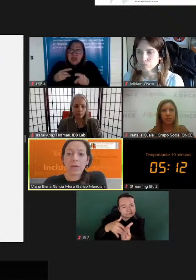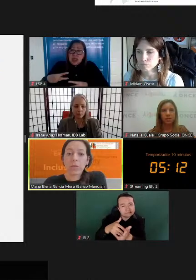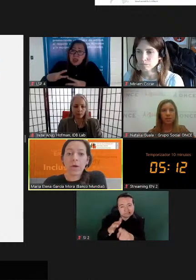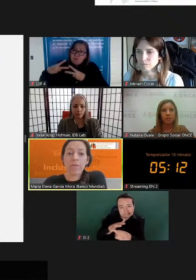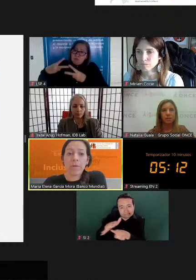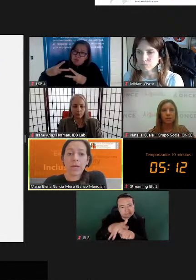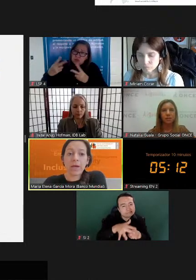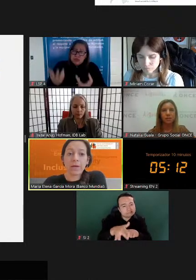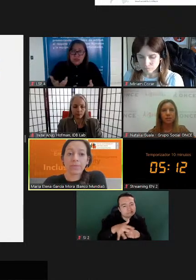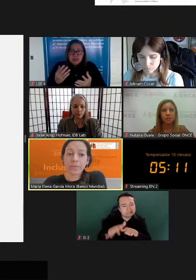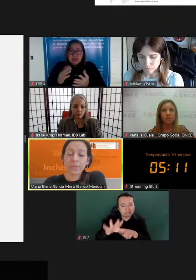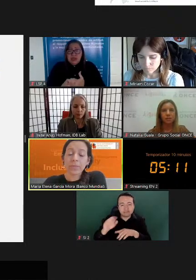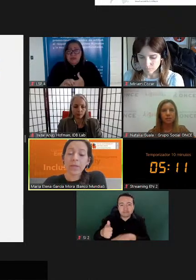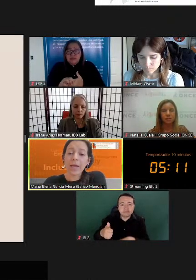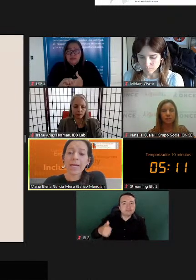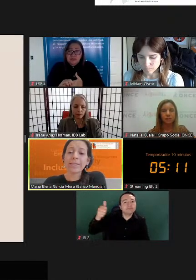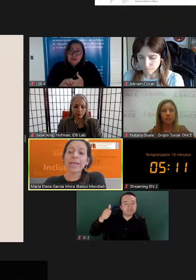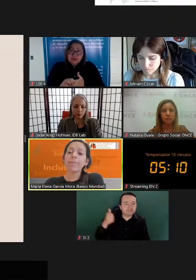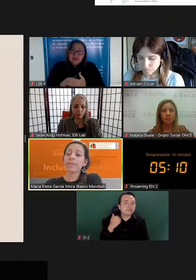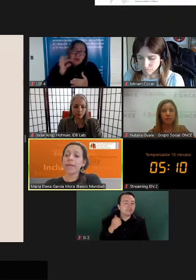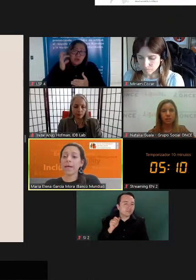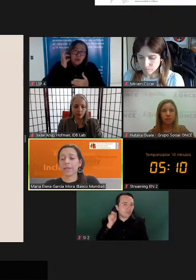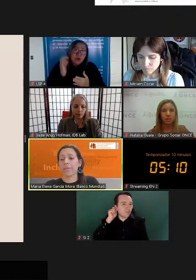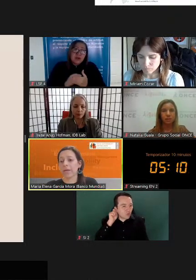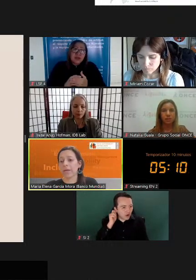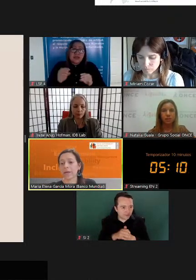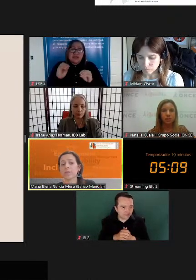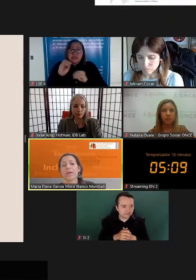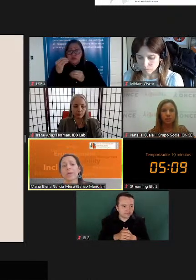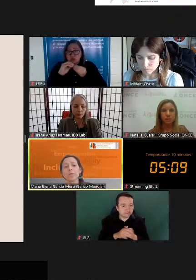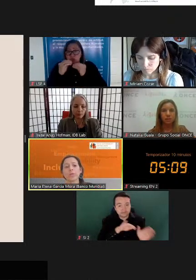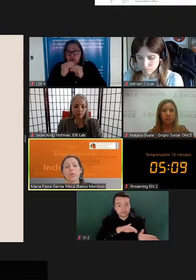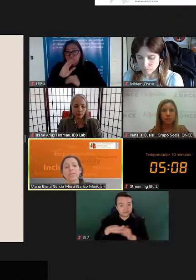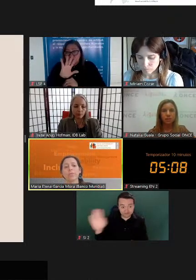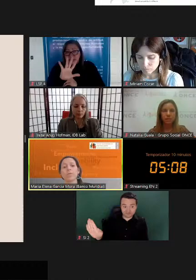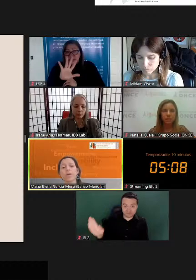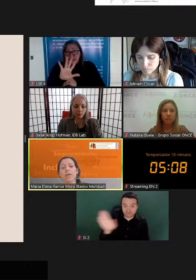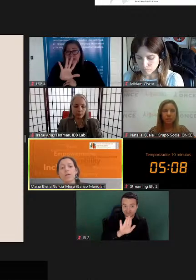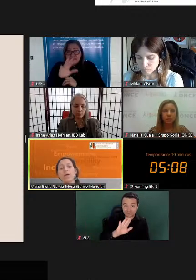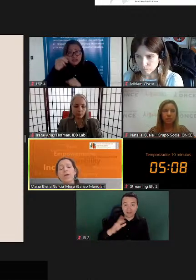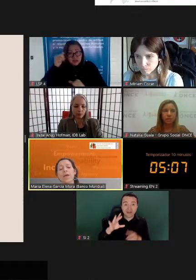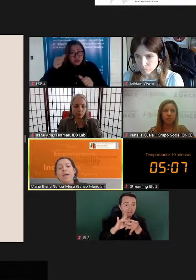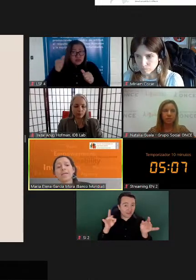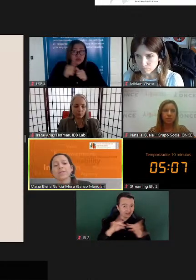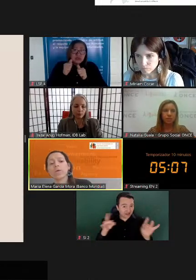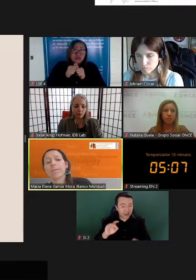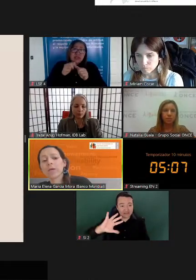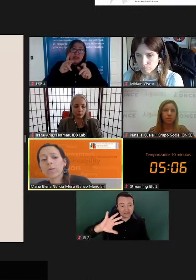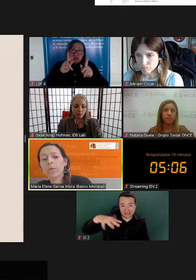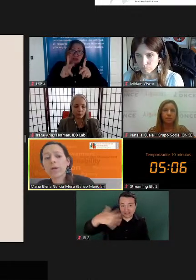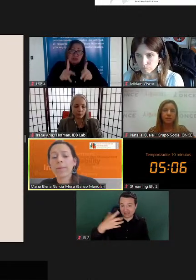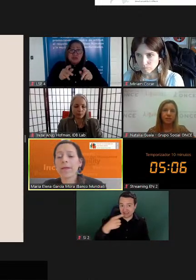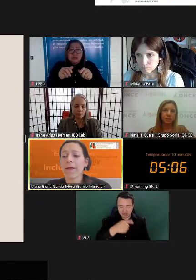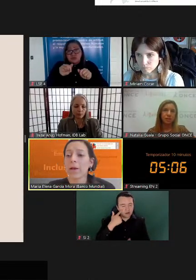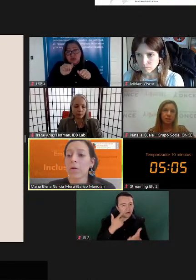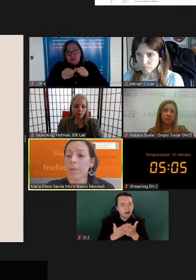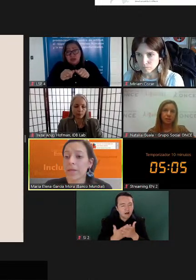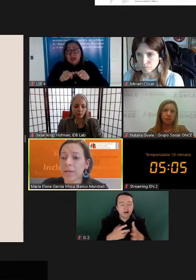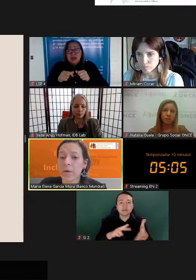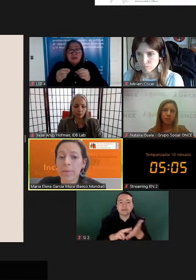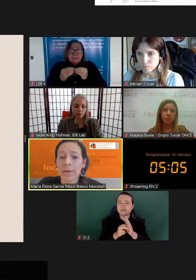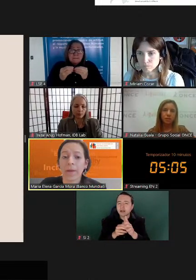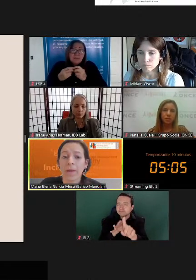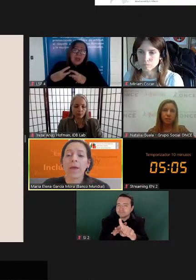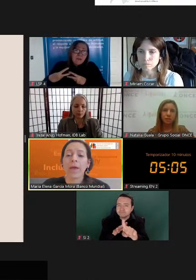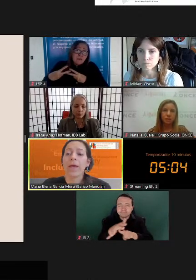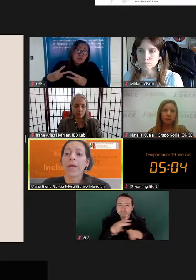vulnerability for those who have women as heads of homs message five talks